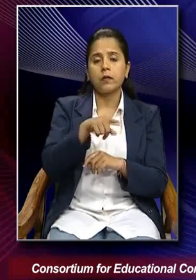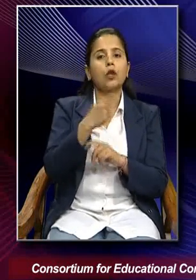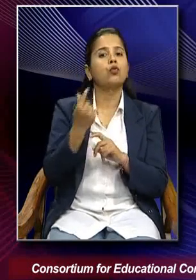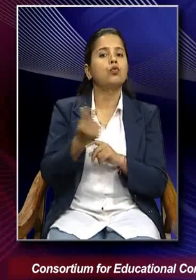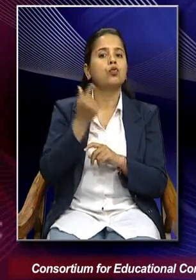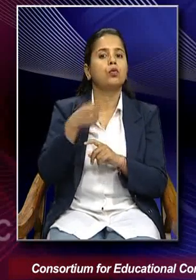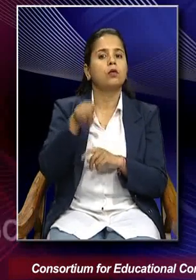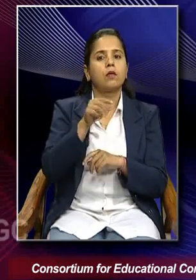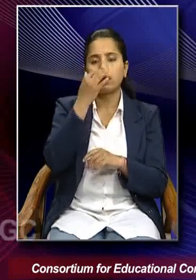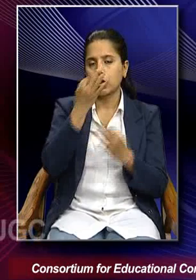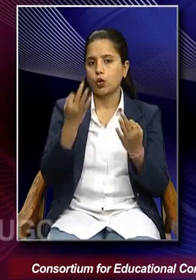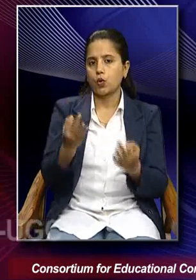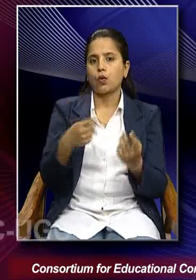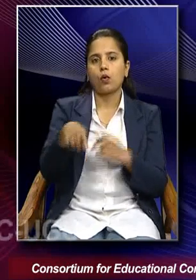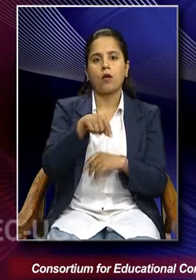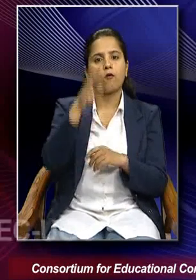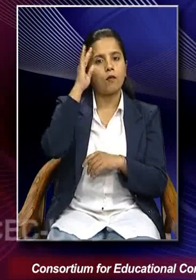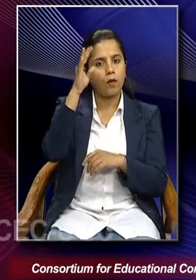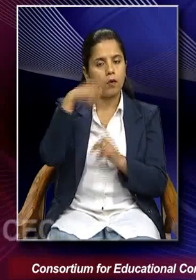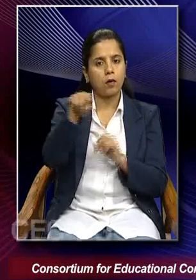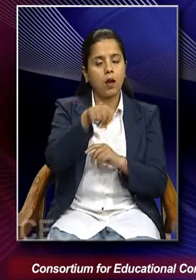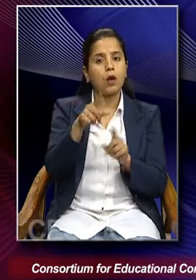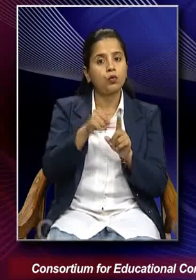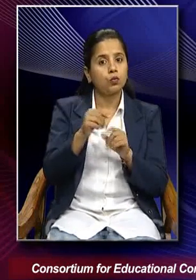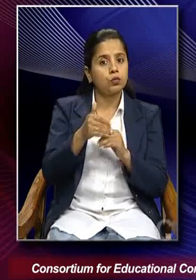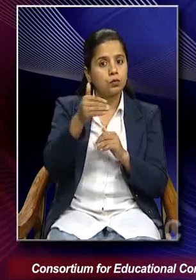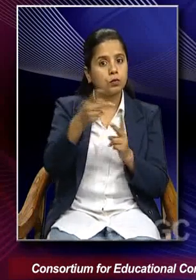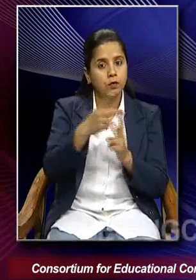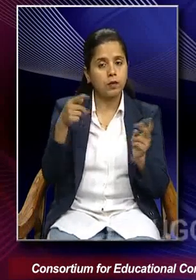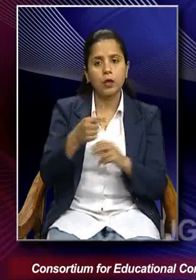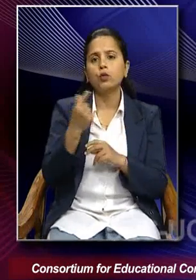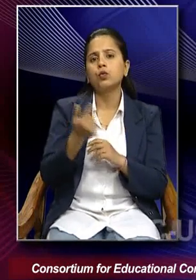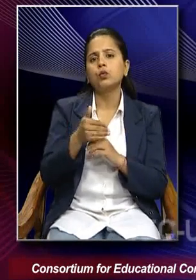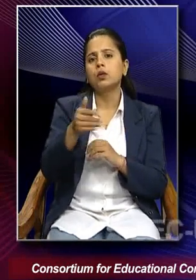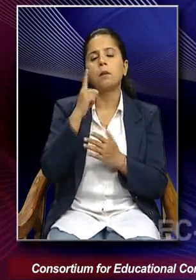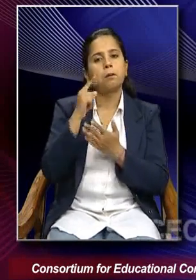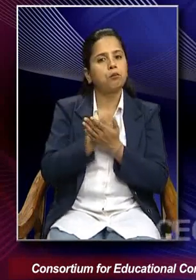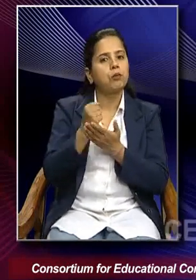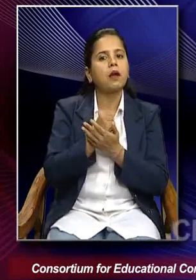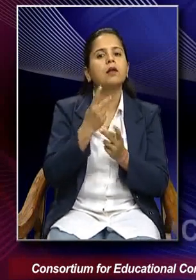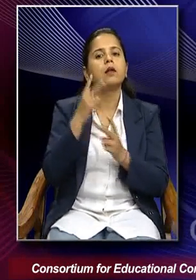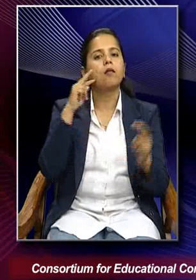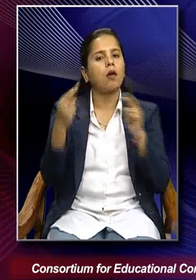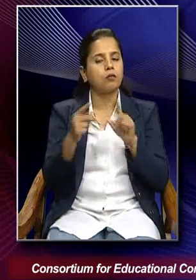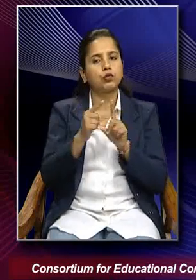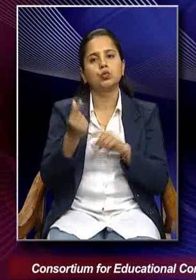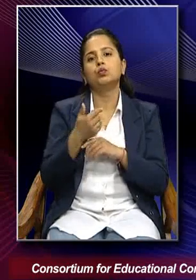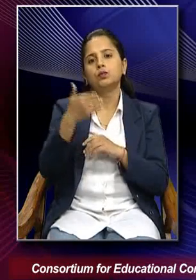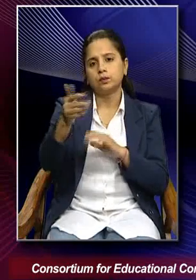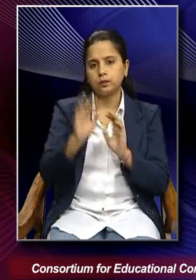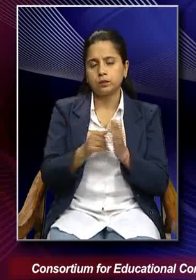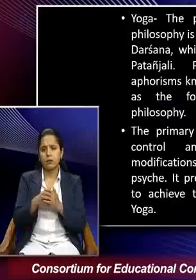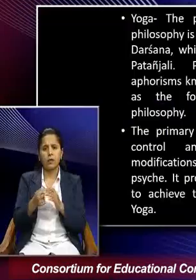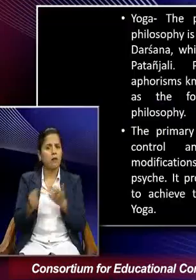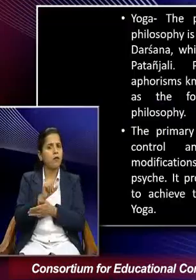used by Yoga philosophy to see its implications and use it in a practical aspect. So the